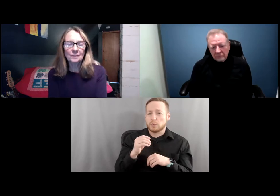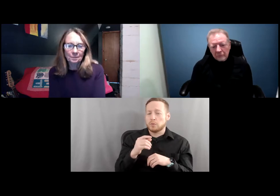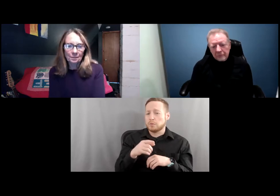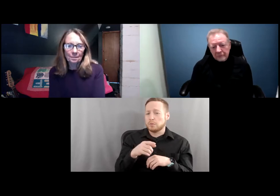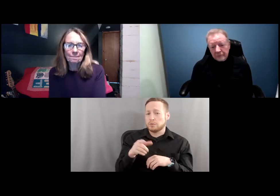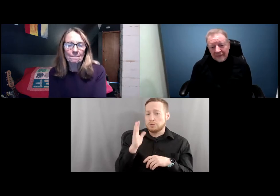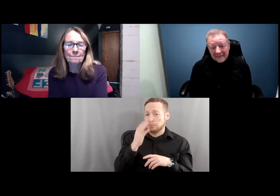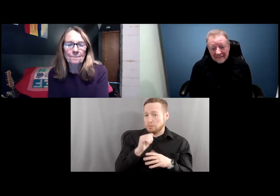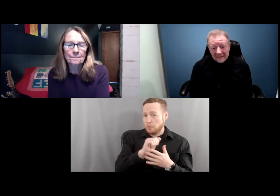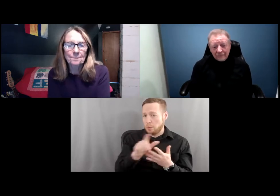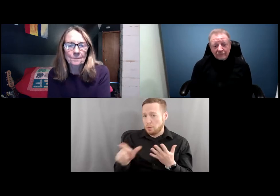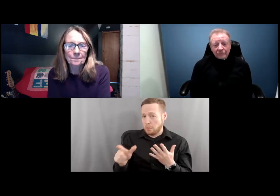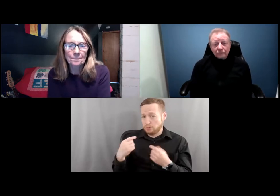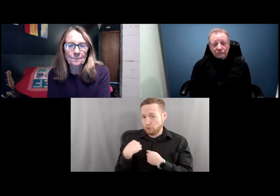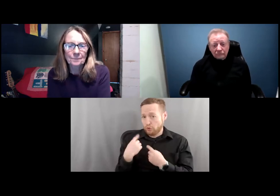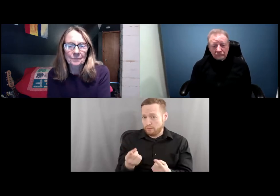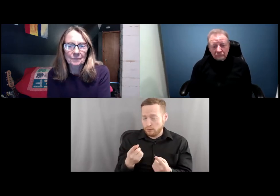Okay.